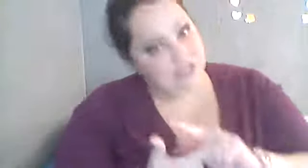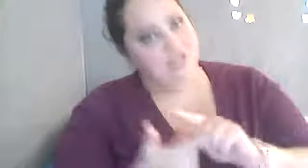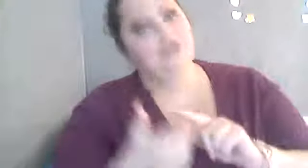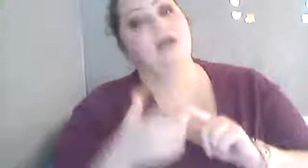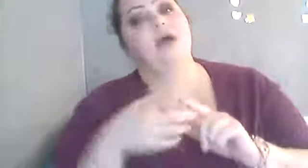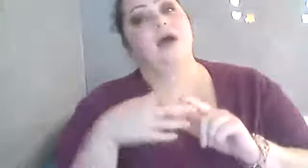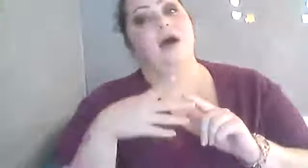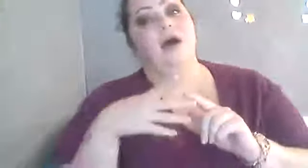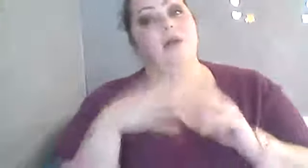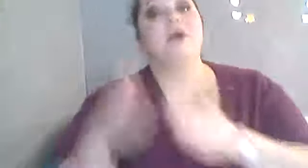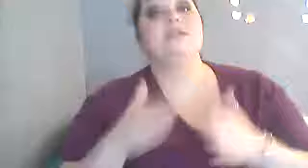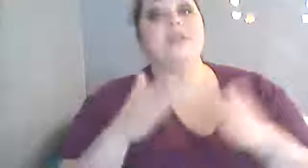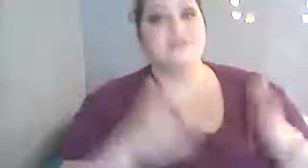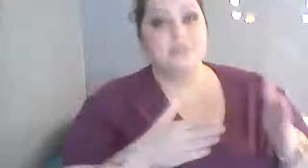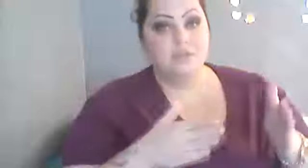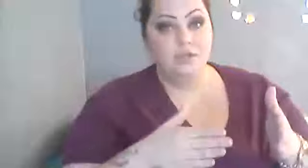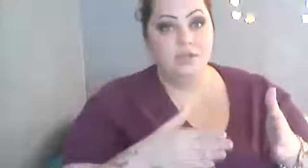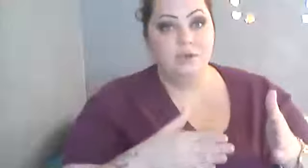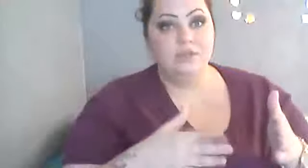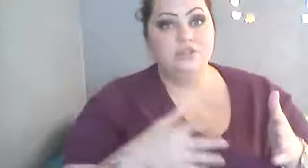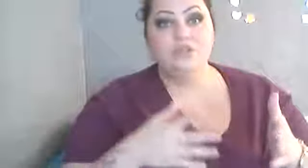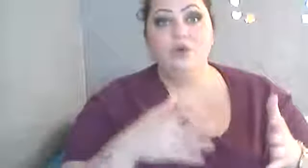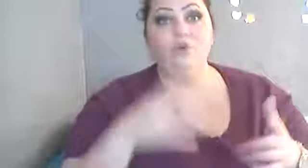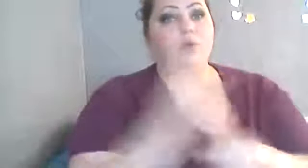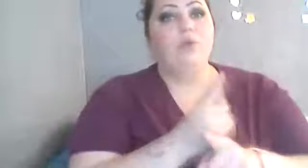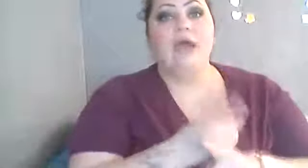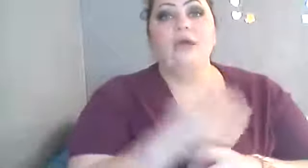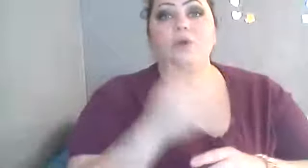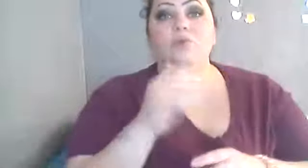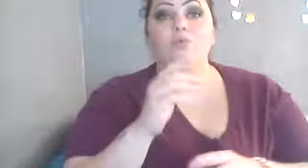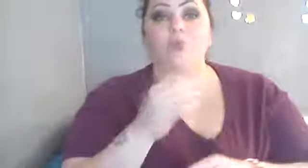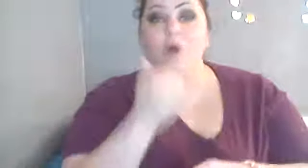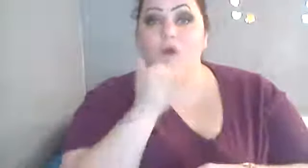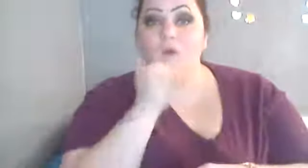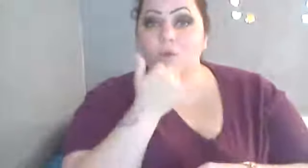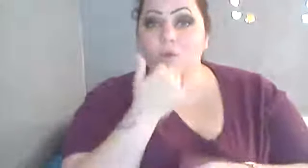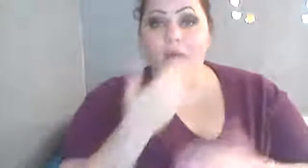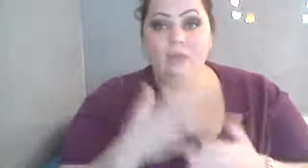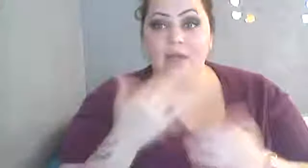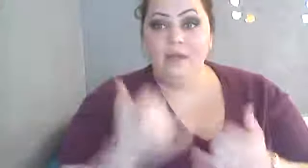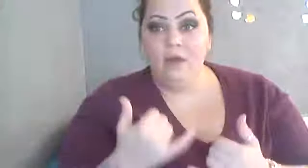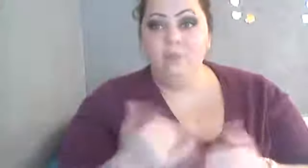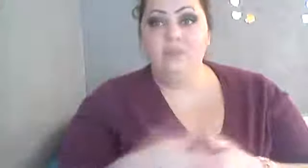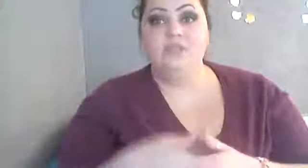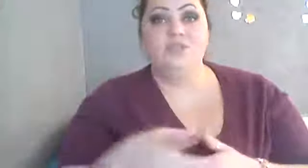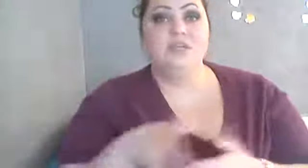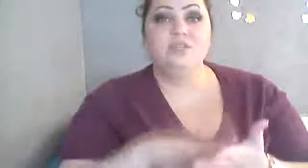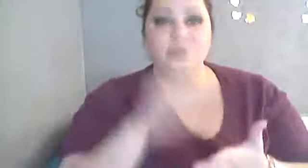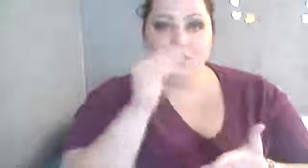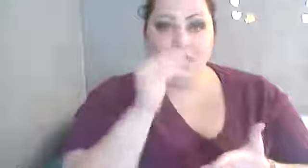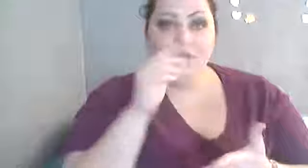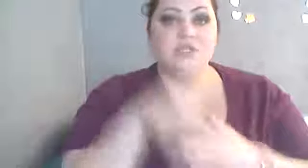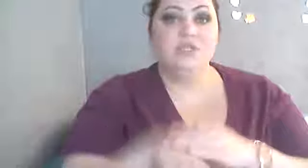translation process. You know, there's no right or wrong way right now because you guys are learning. You guys are in